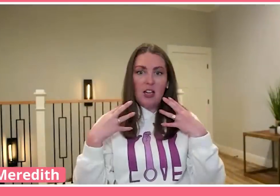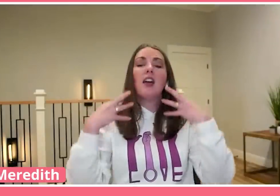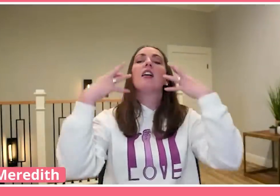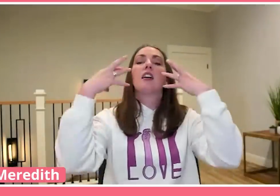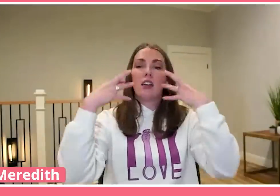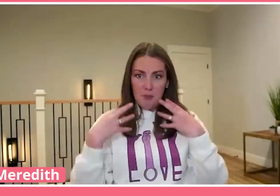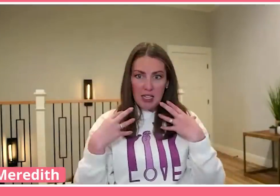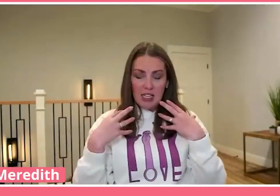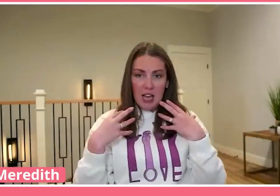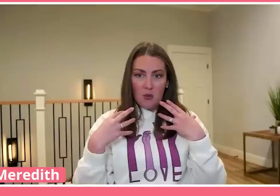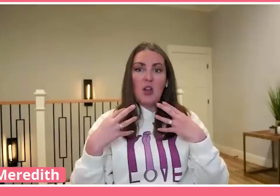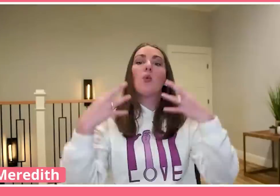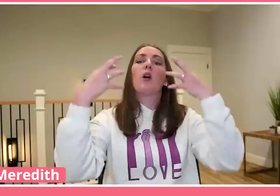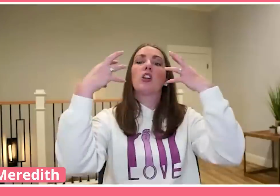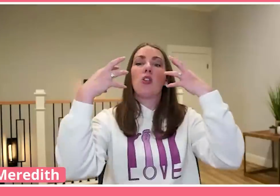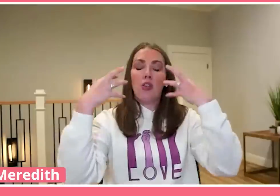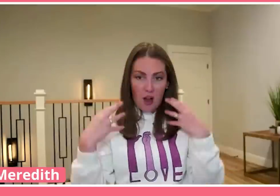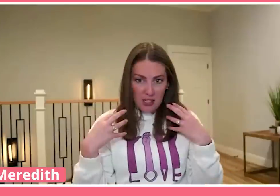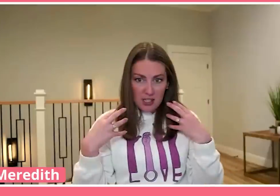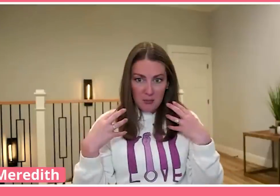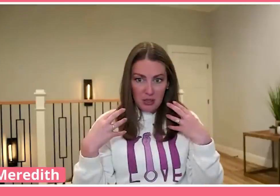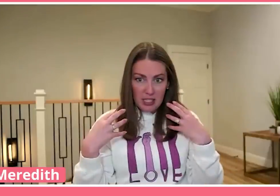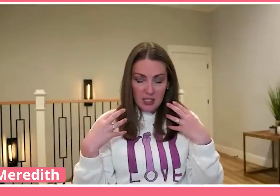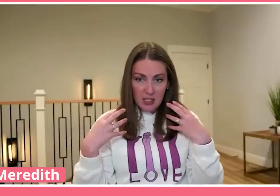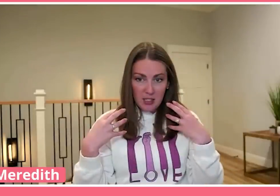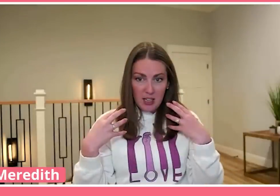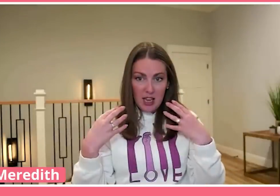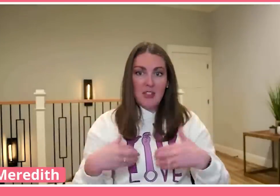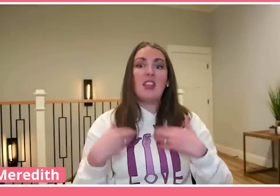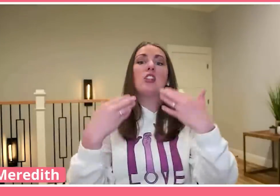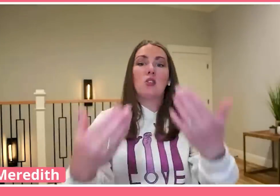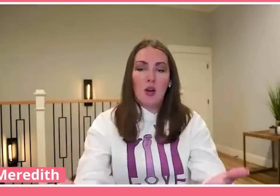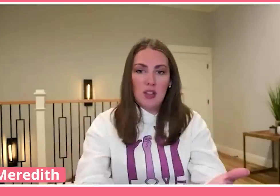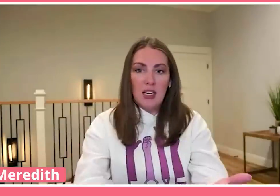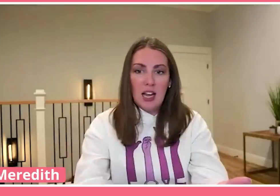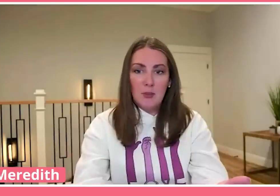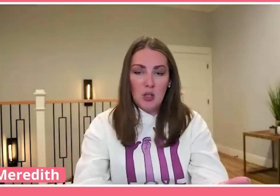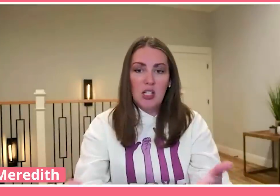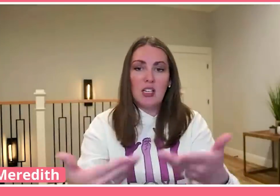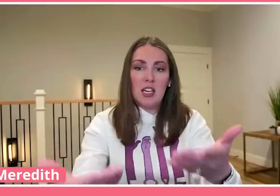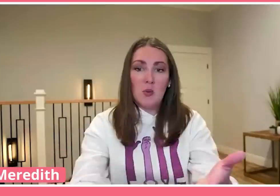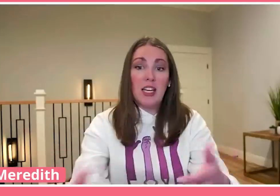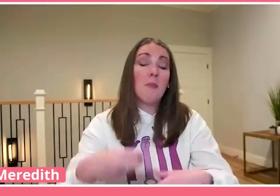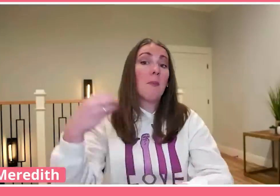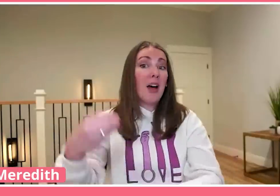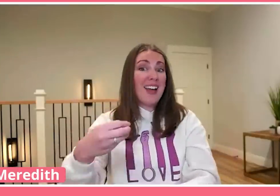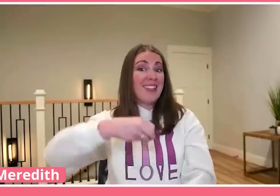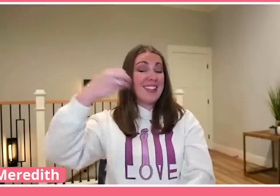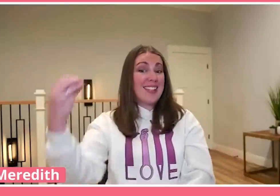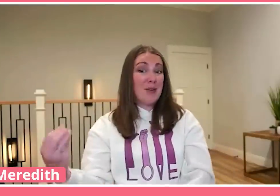coming down where your thought is complete. And then you know that that next person is ready. But at the same